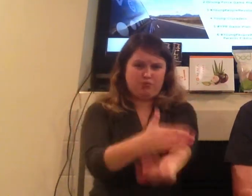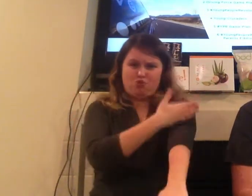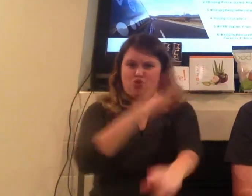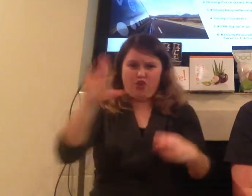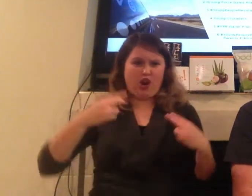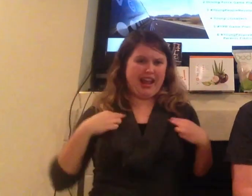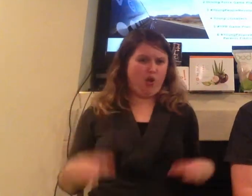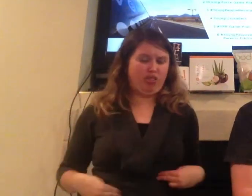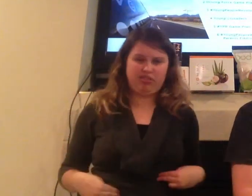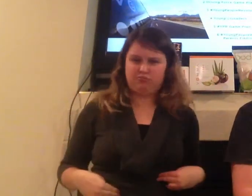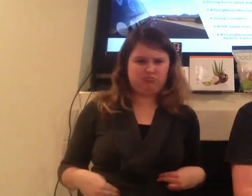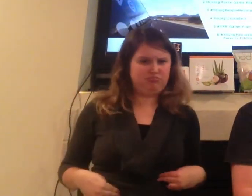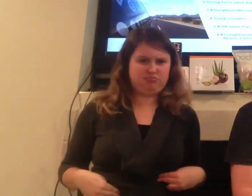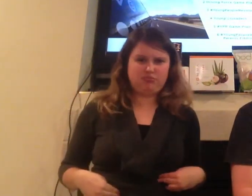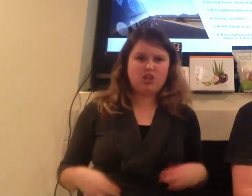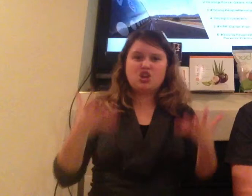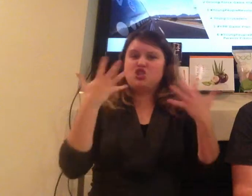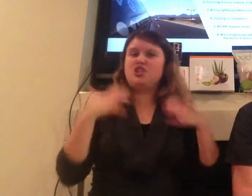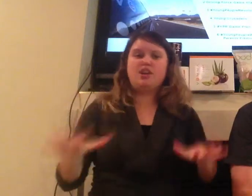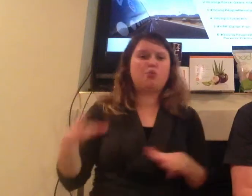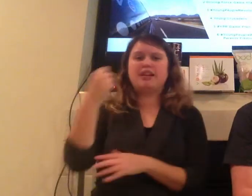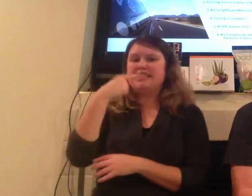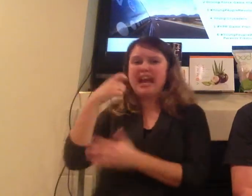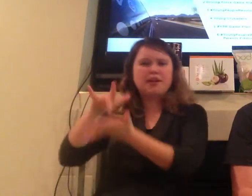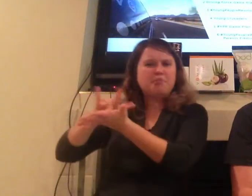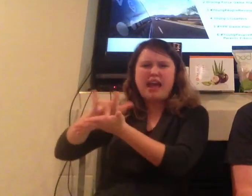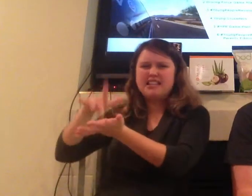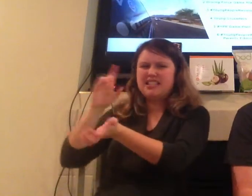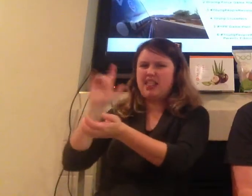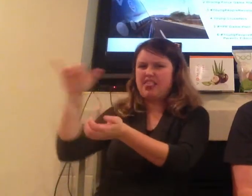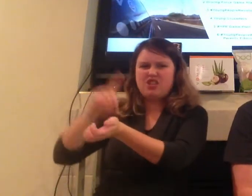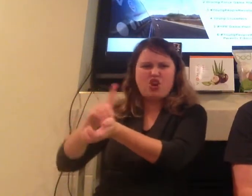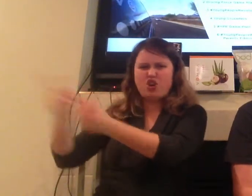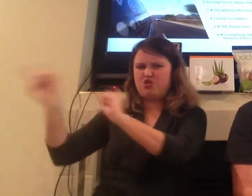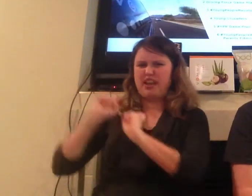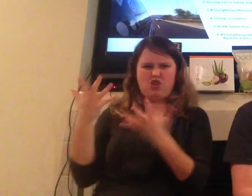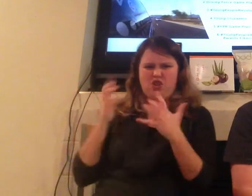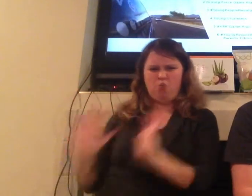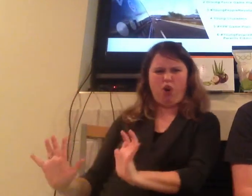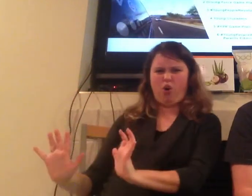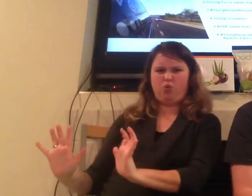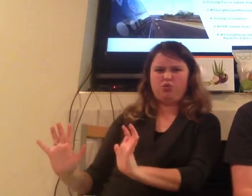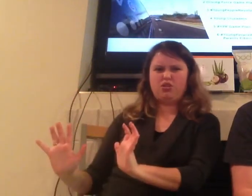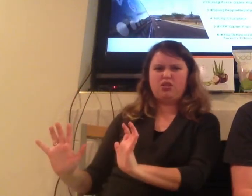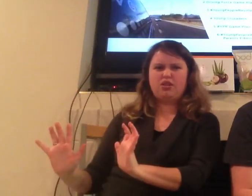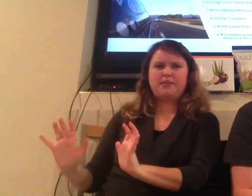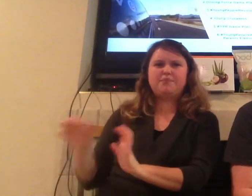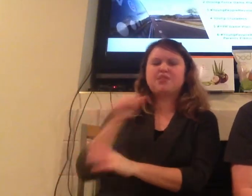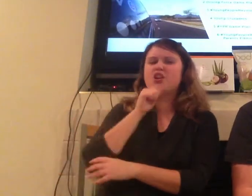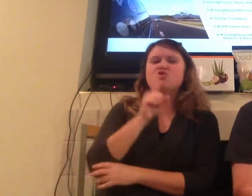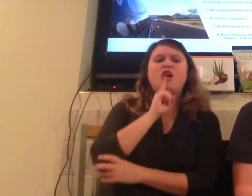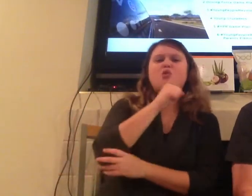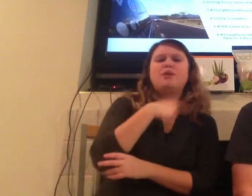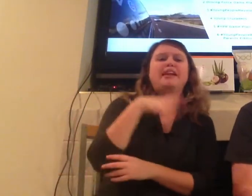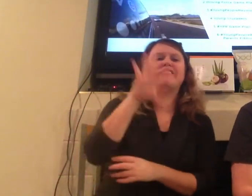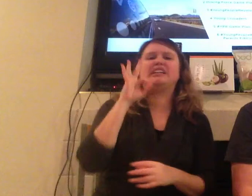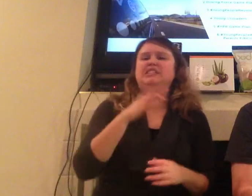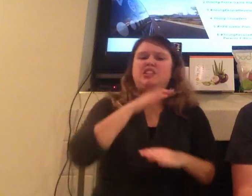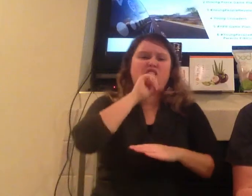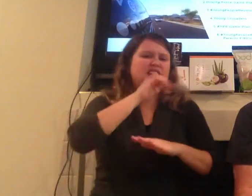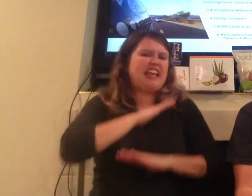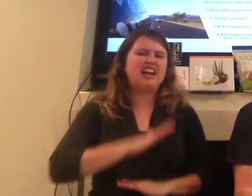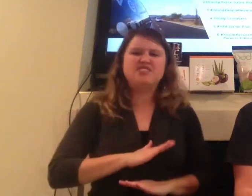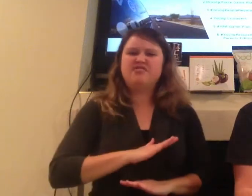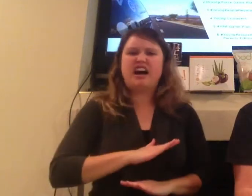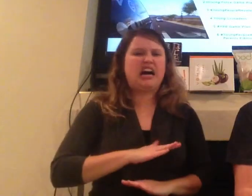to take all those drugs that the doctors kept trying to prescribe her for her pain. Not really finding any relief, and here